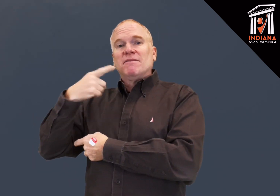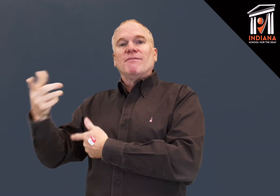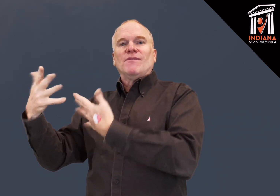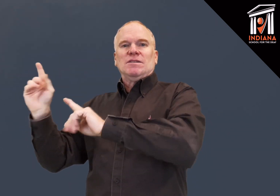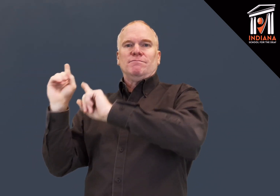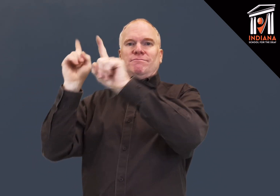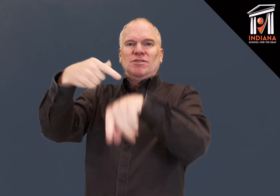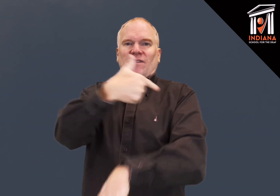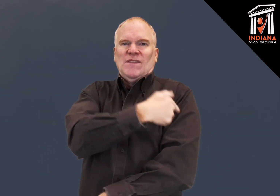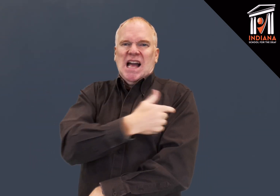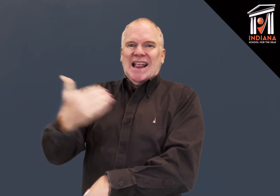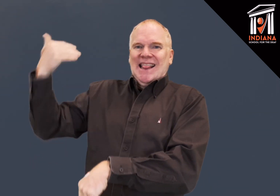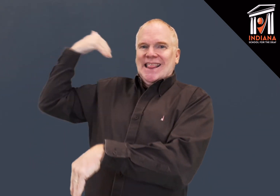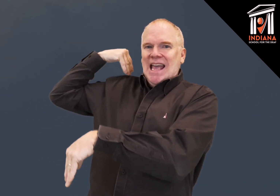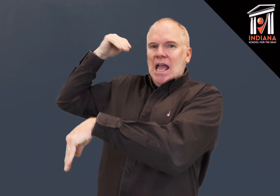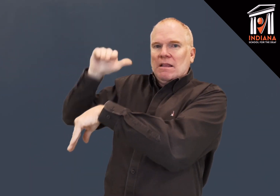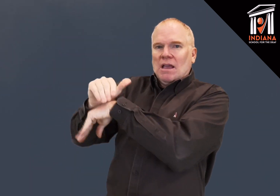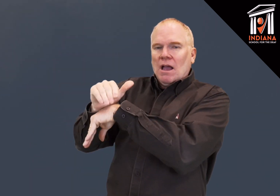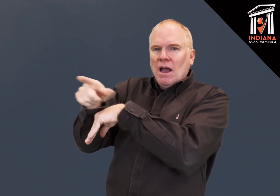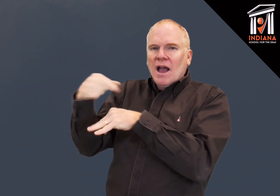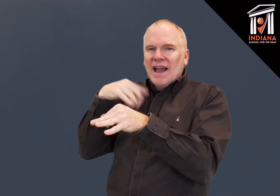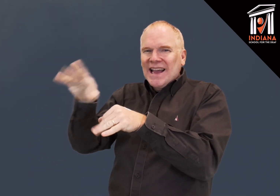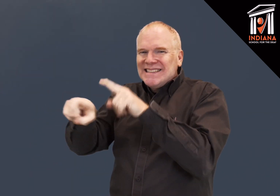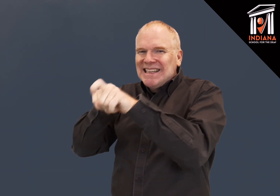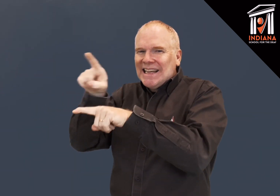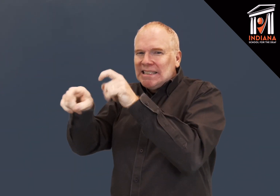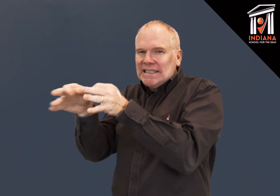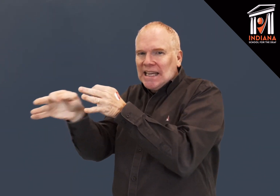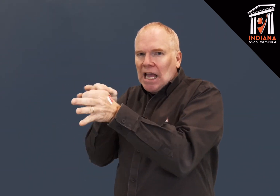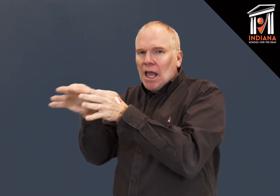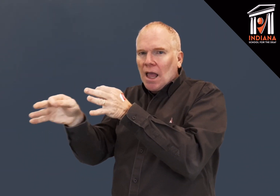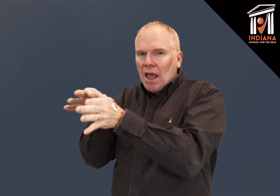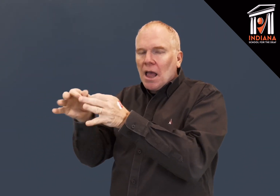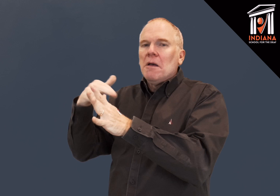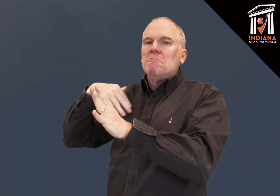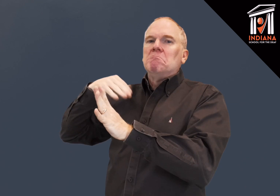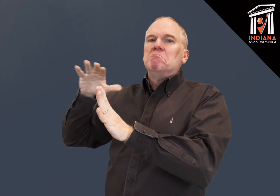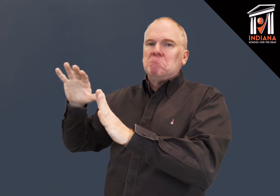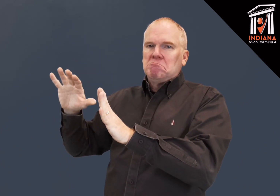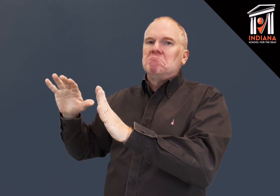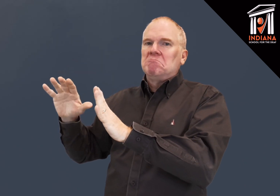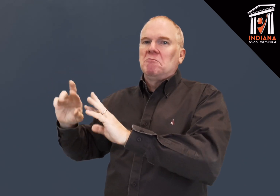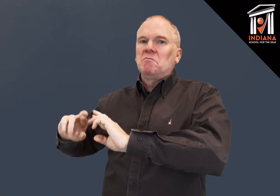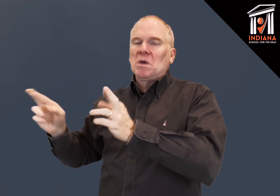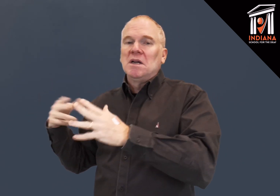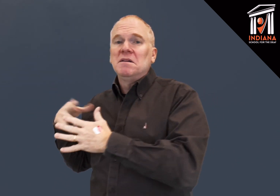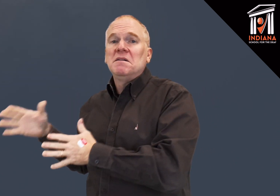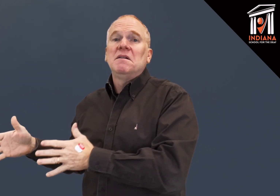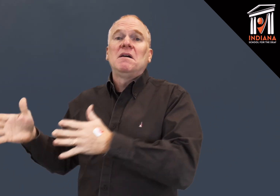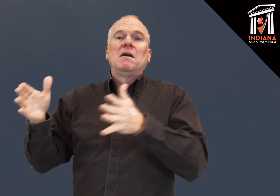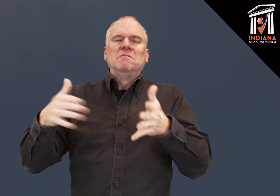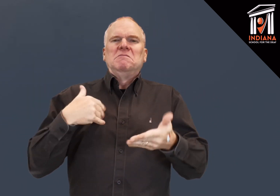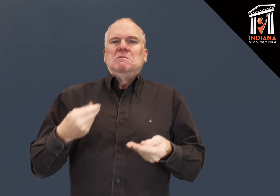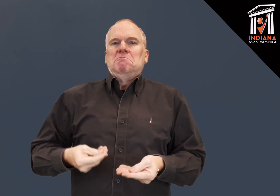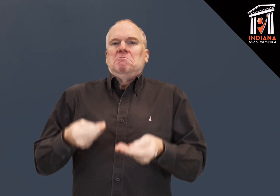I am deaf. Luckily, my wife is hearing, and she happened to have already gone to get her vaccination. So she explained to